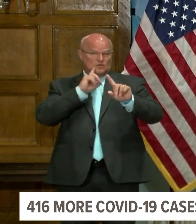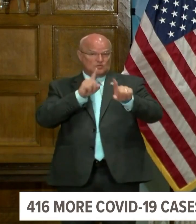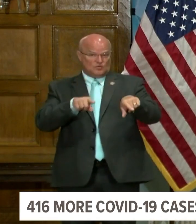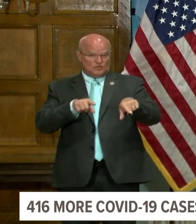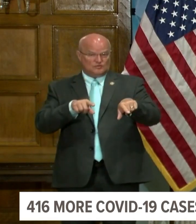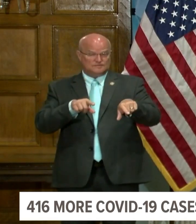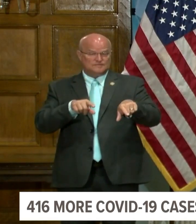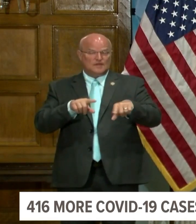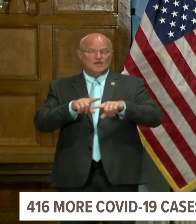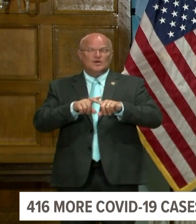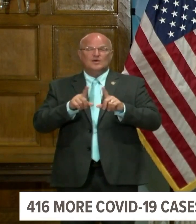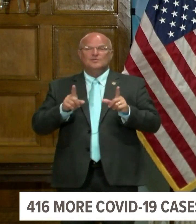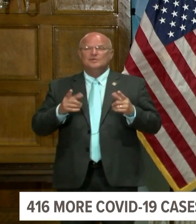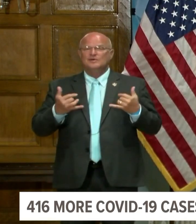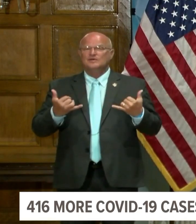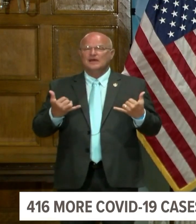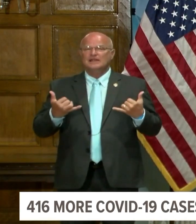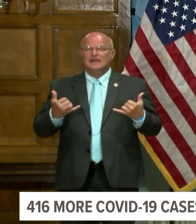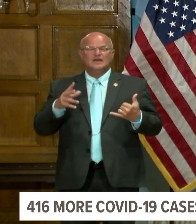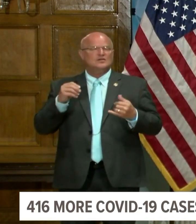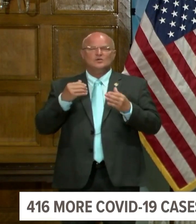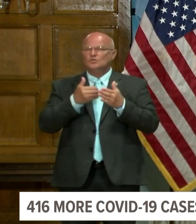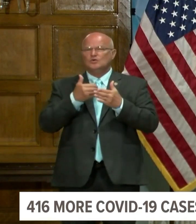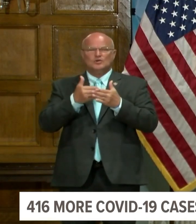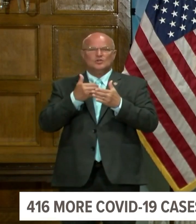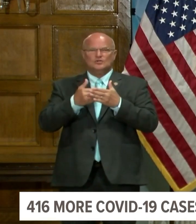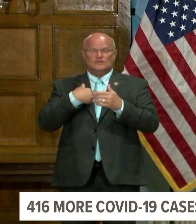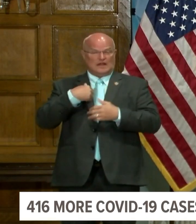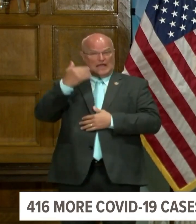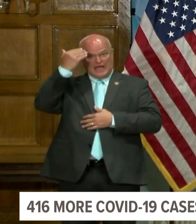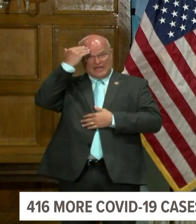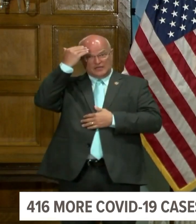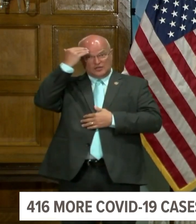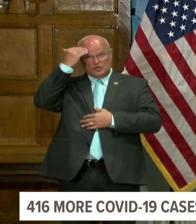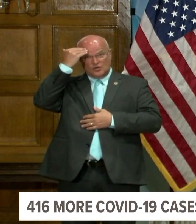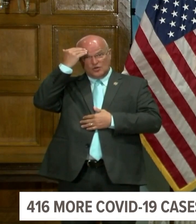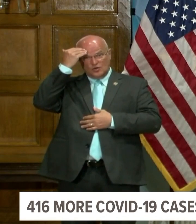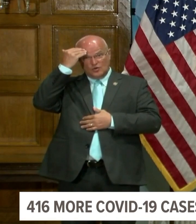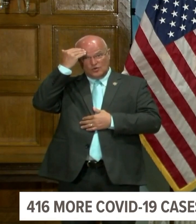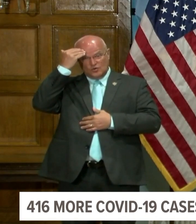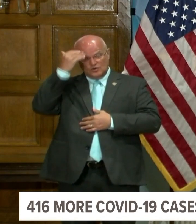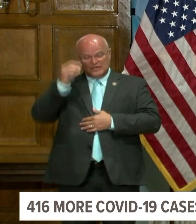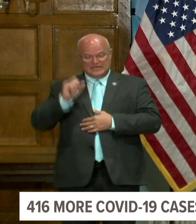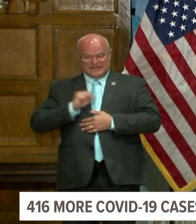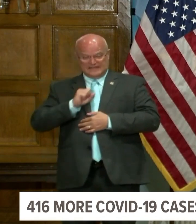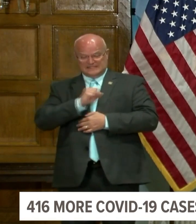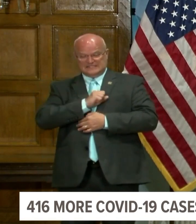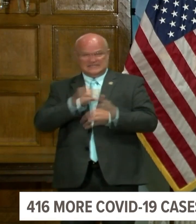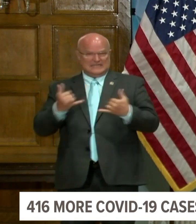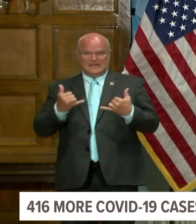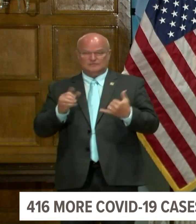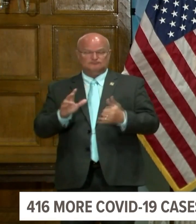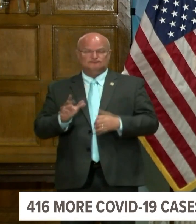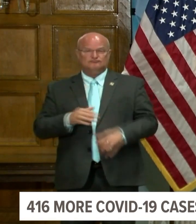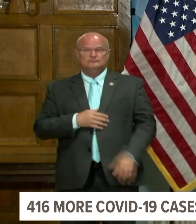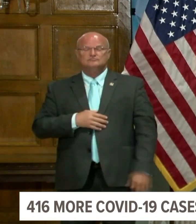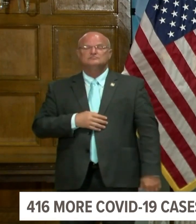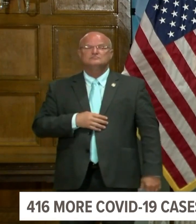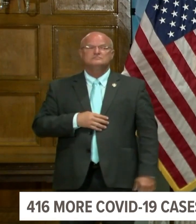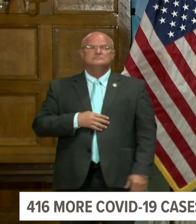through, but we're nowhere close, as far as I can tell, at least on the Senate end at that point yet.